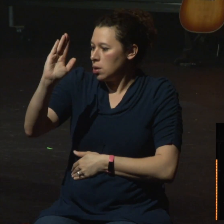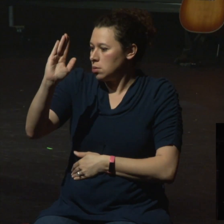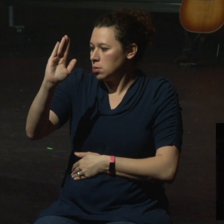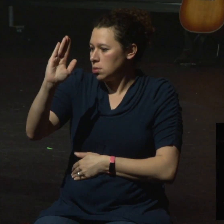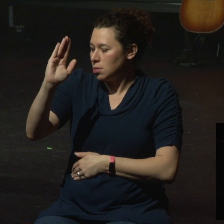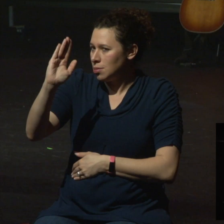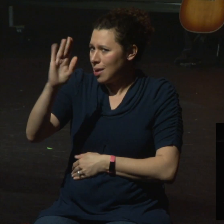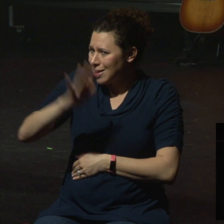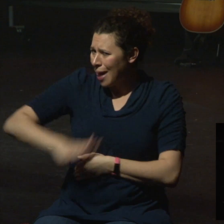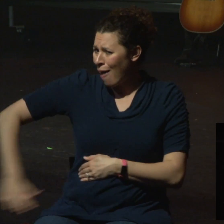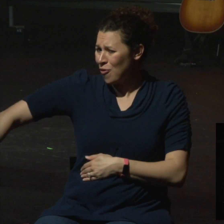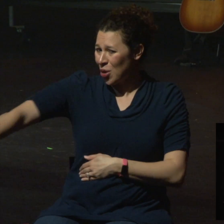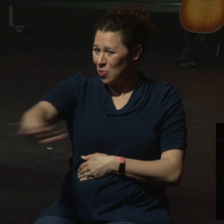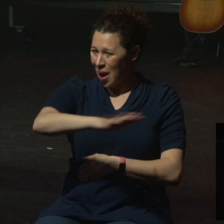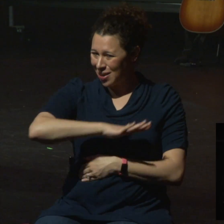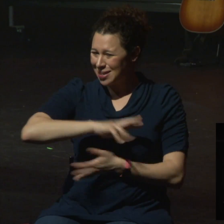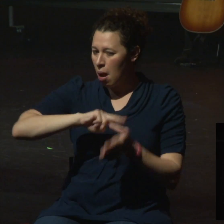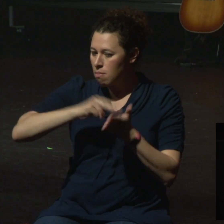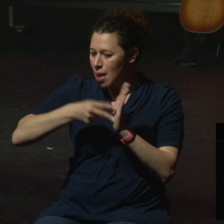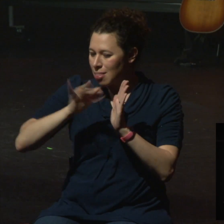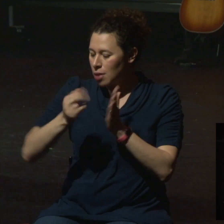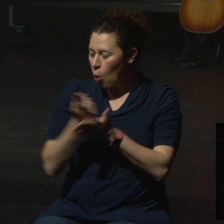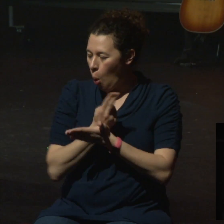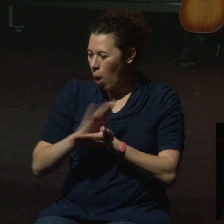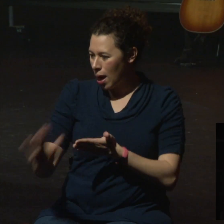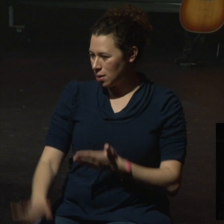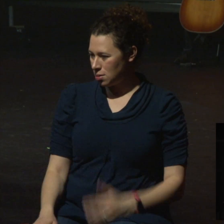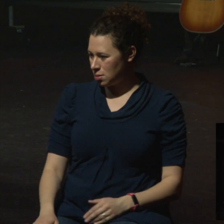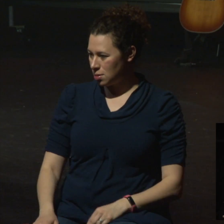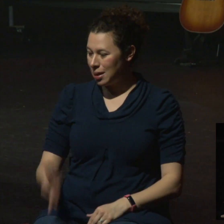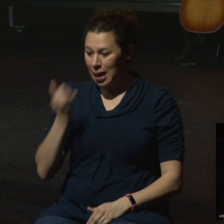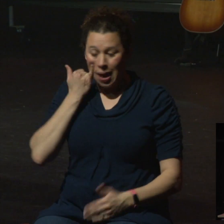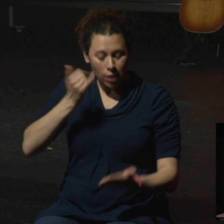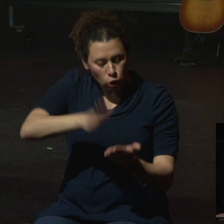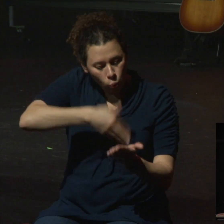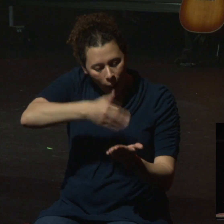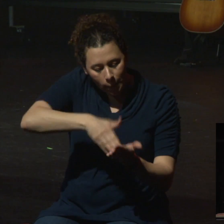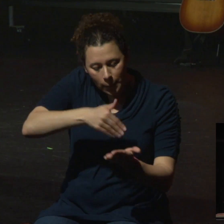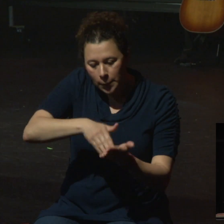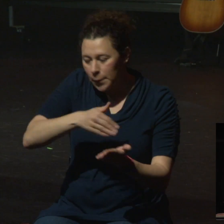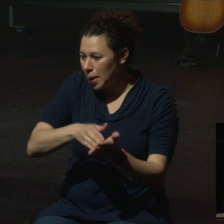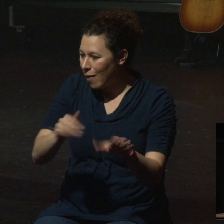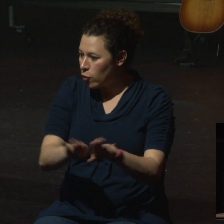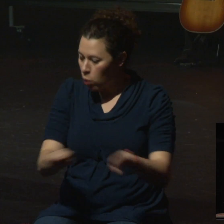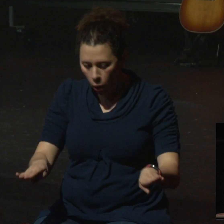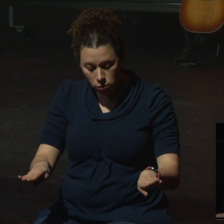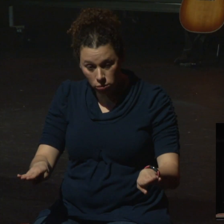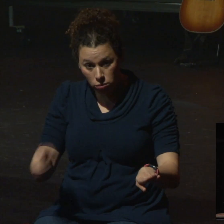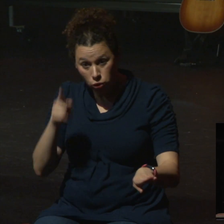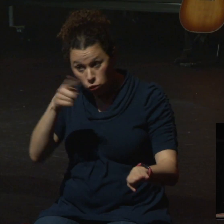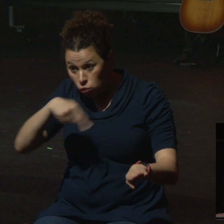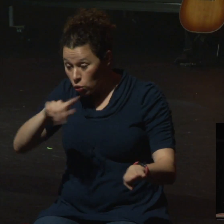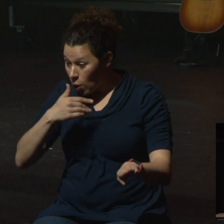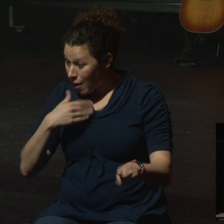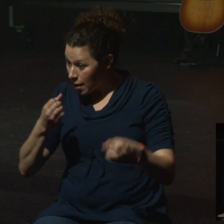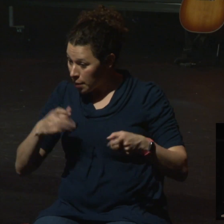So whether you're sweeping floors, you got the opportunity to bring the presence of the Lord in.